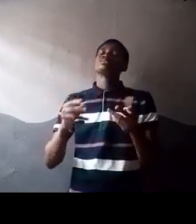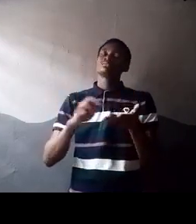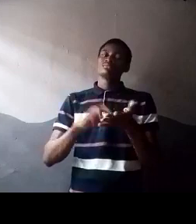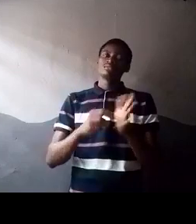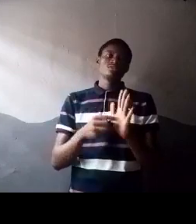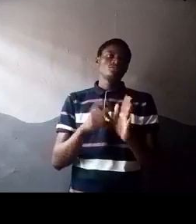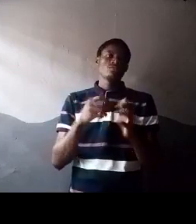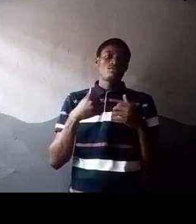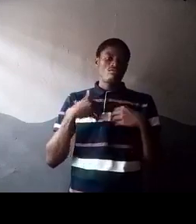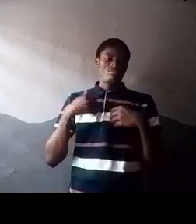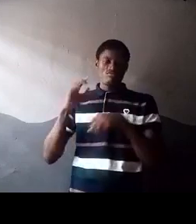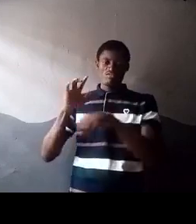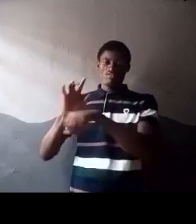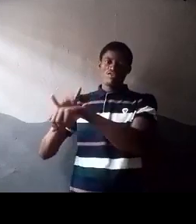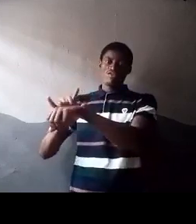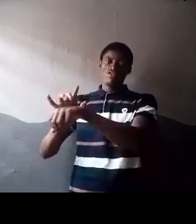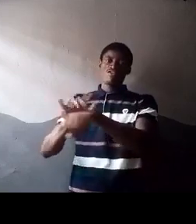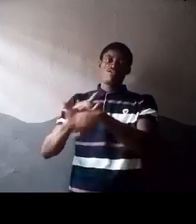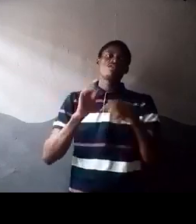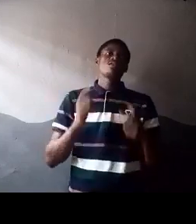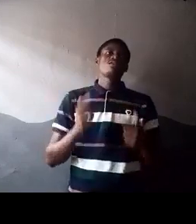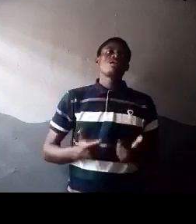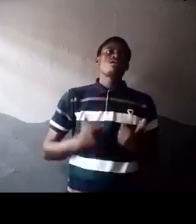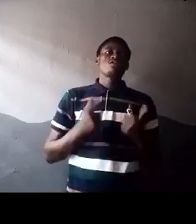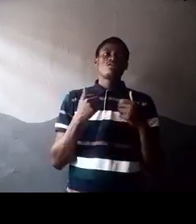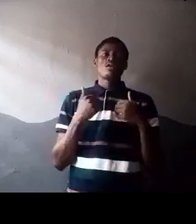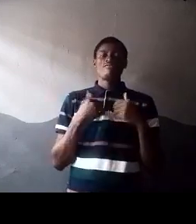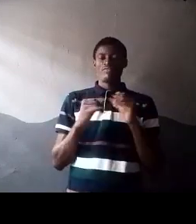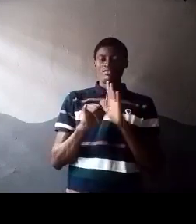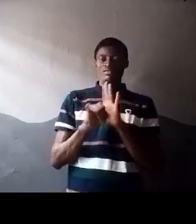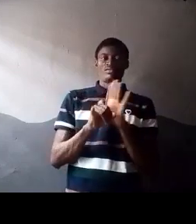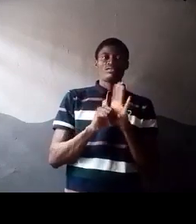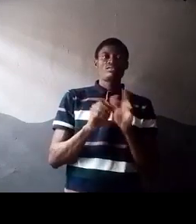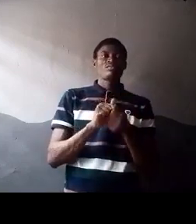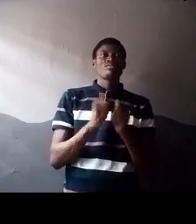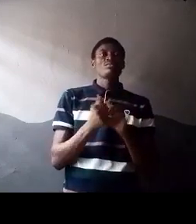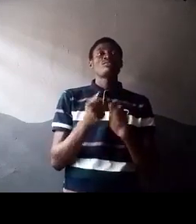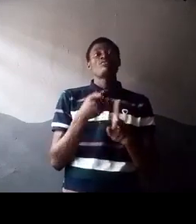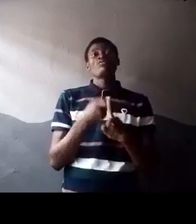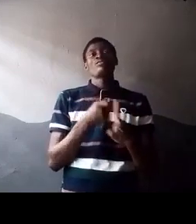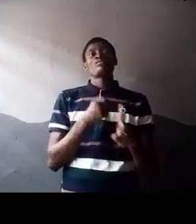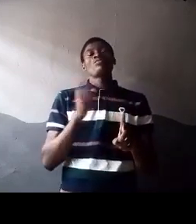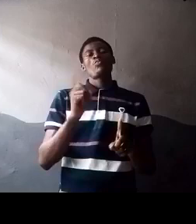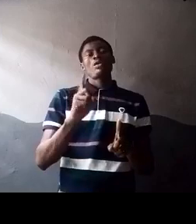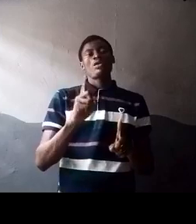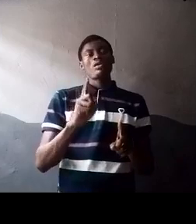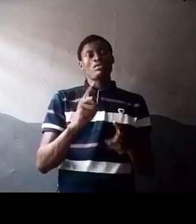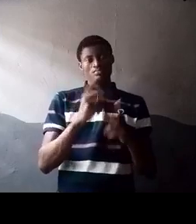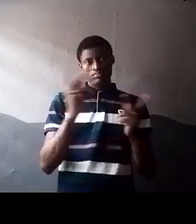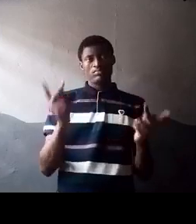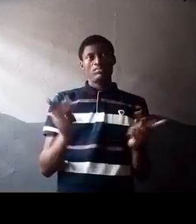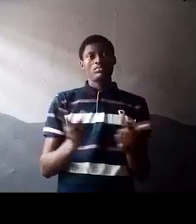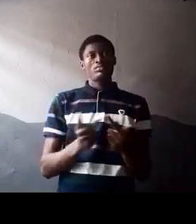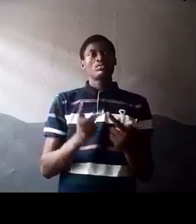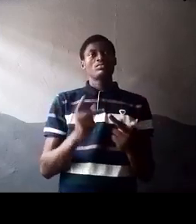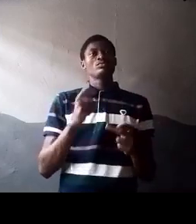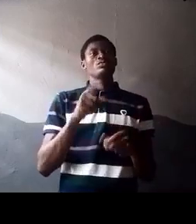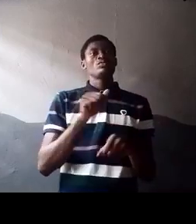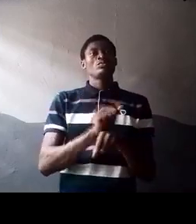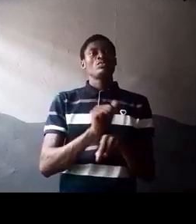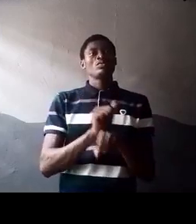You've identified that problem right from where you work, and all of those and the different things